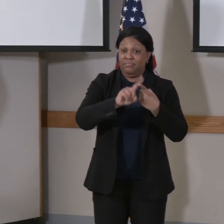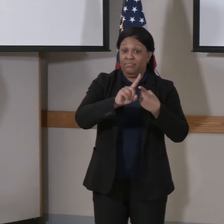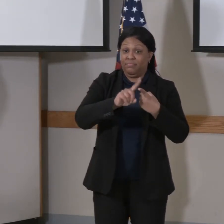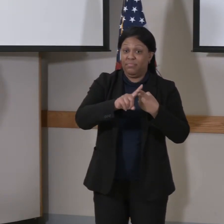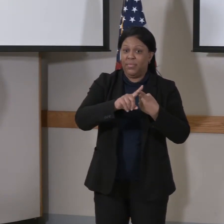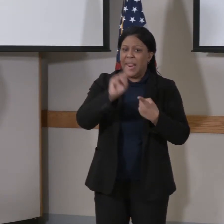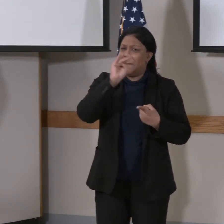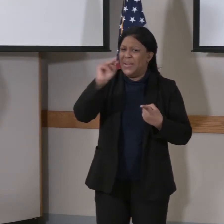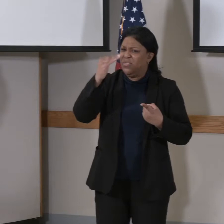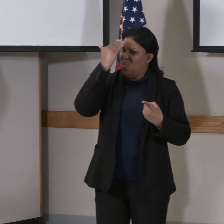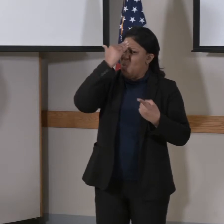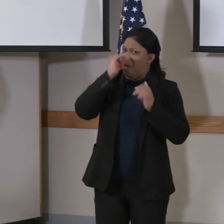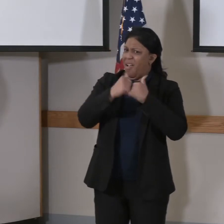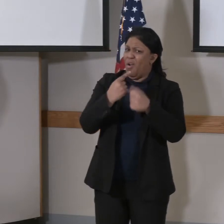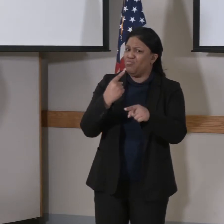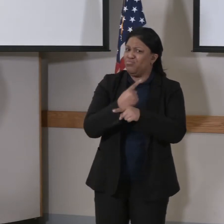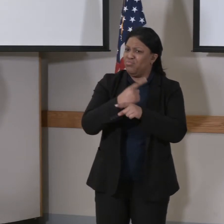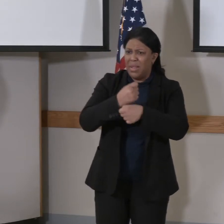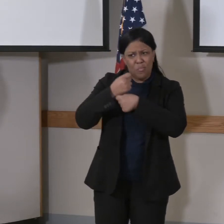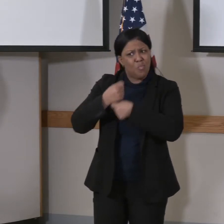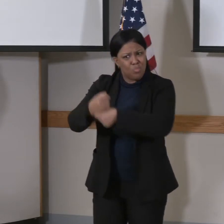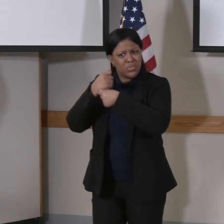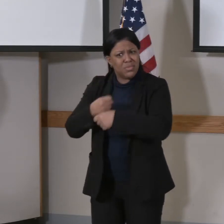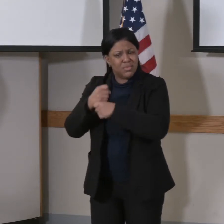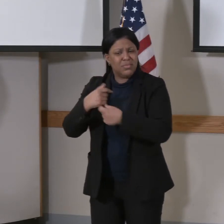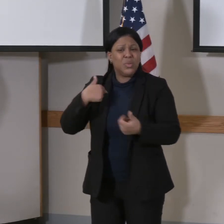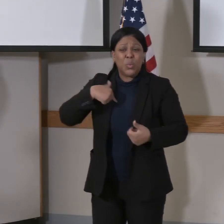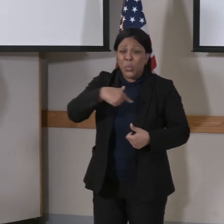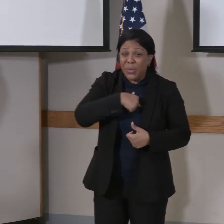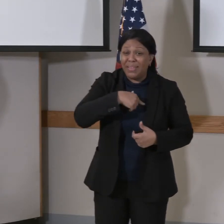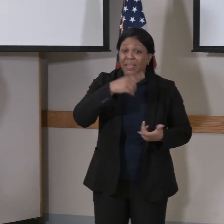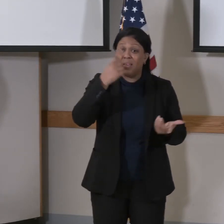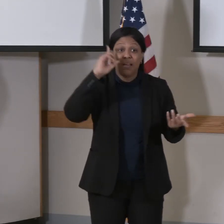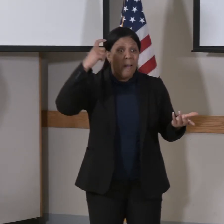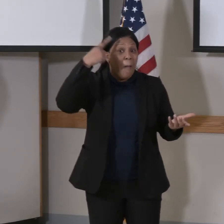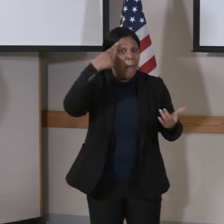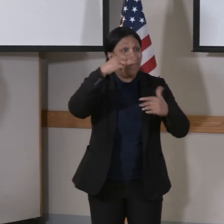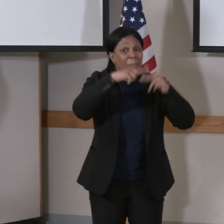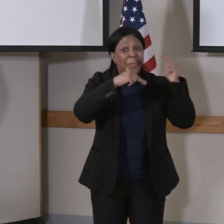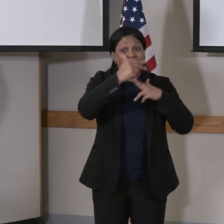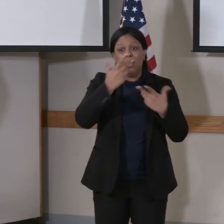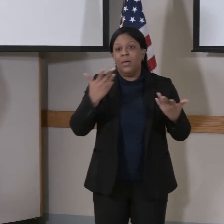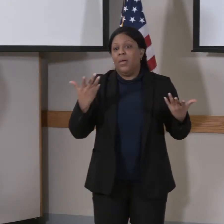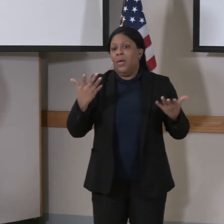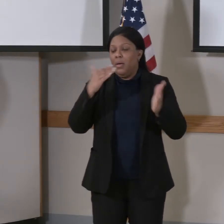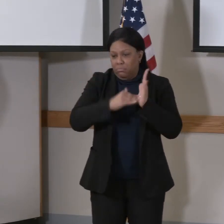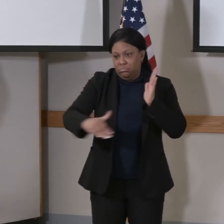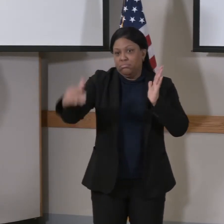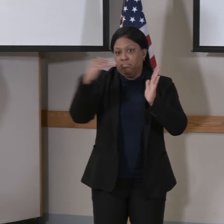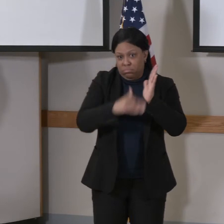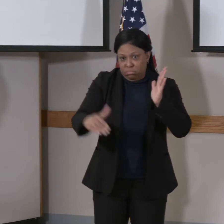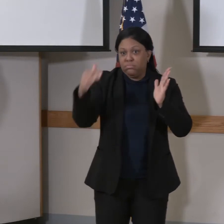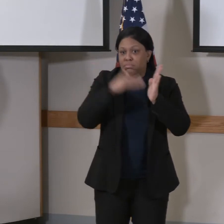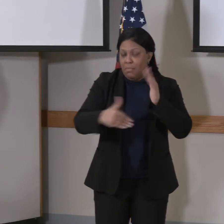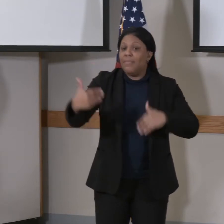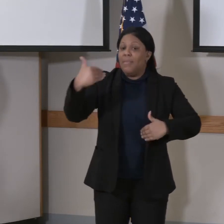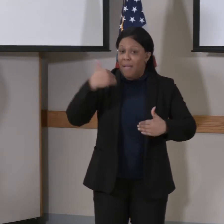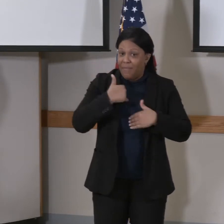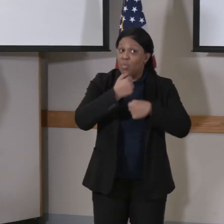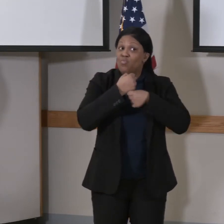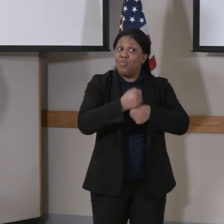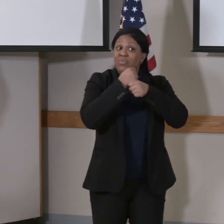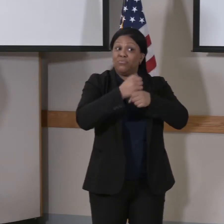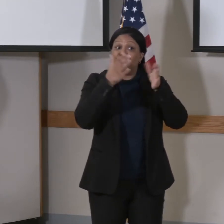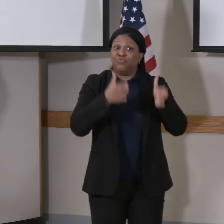at the state capitol. We see protests all the time at the state capitol for a variety of issues. And the vast majority of the time, they're